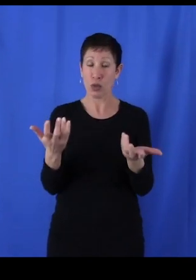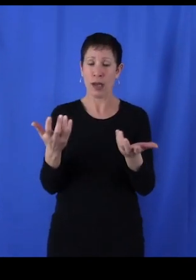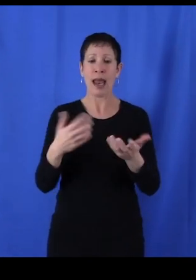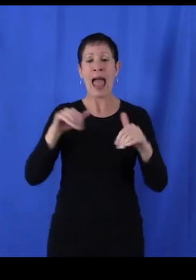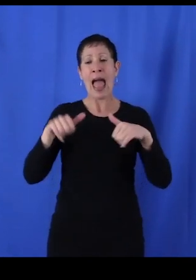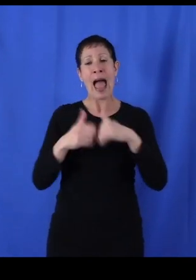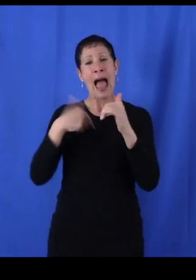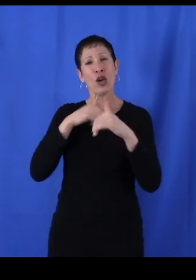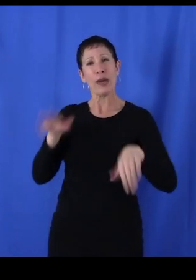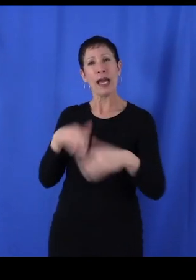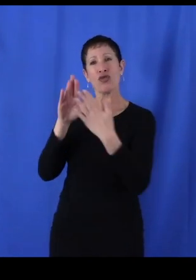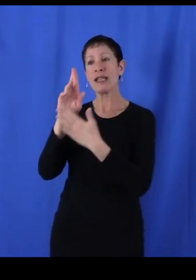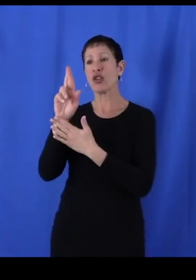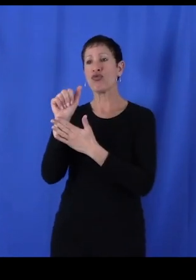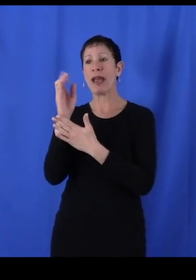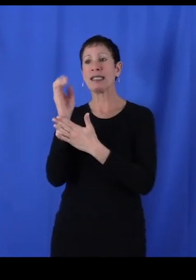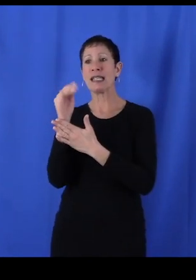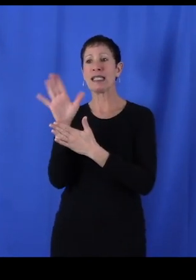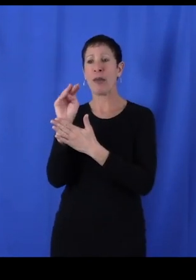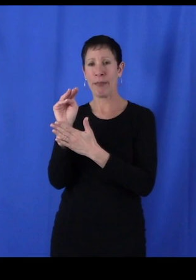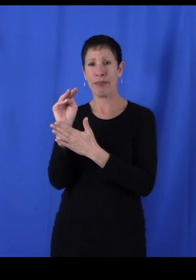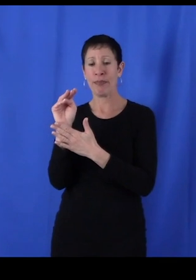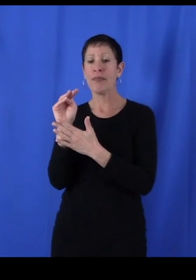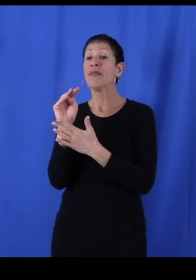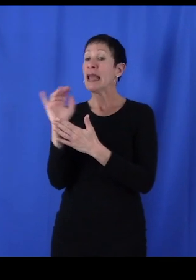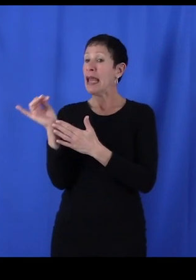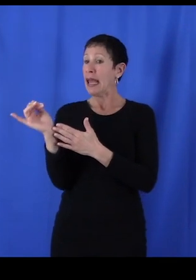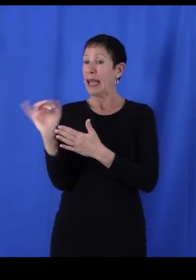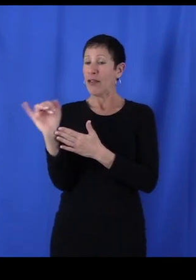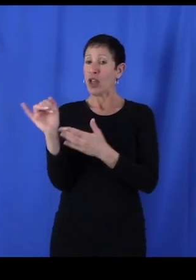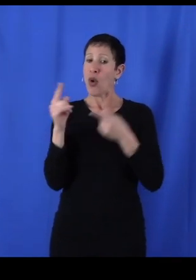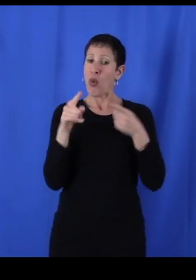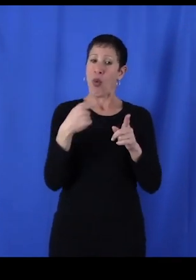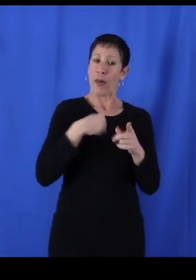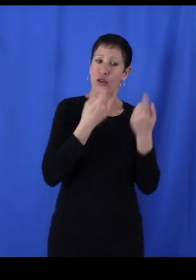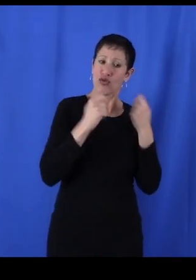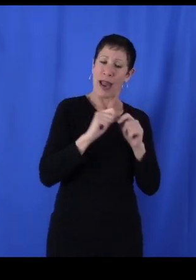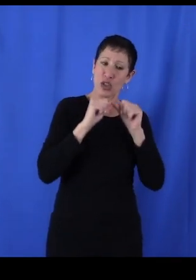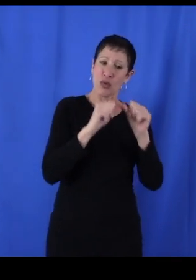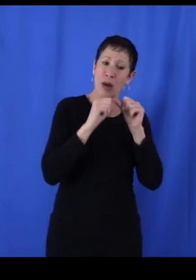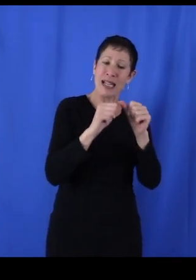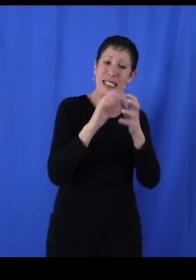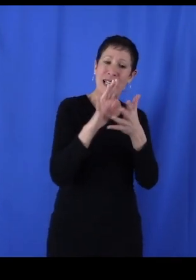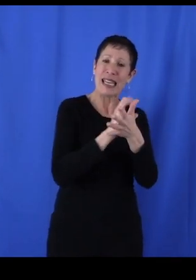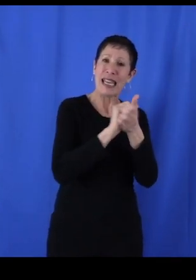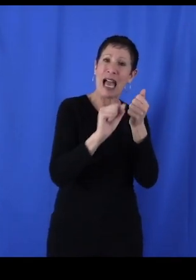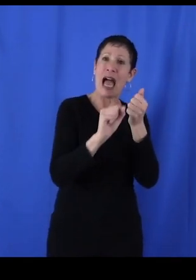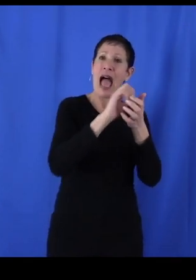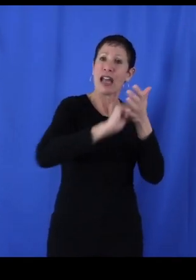do we address racism even in the face of the constant erasure of race?